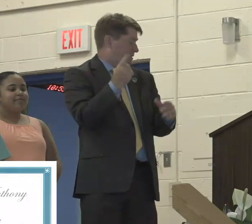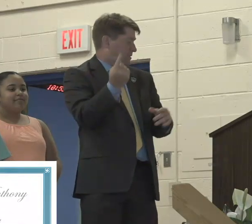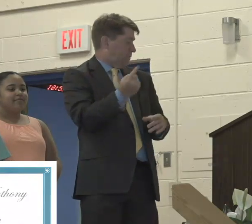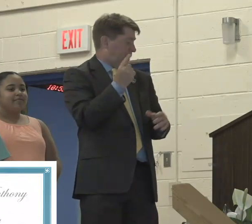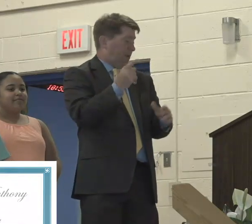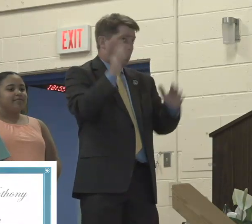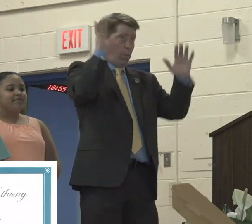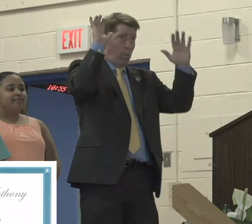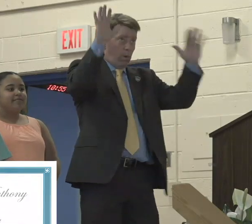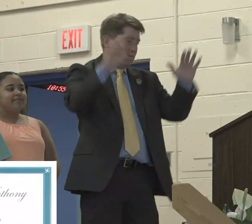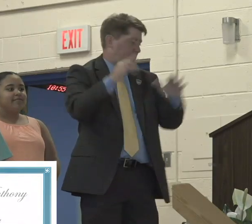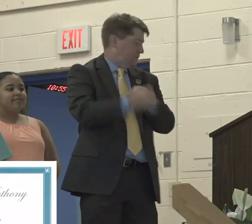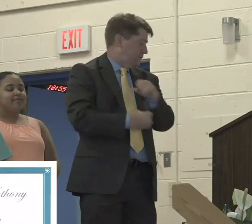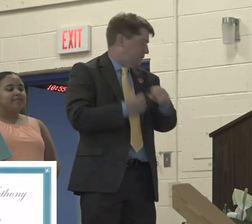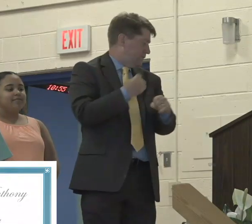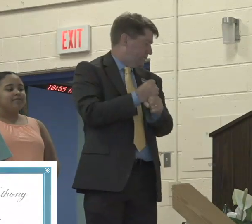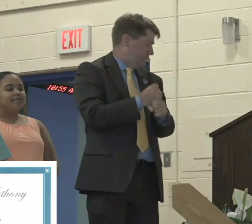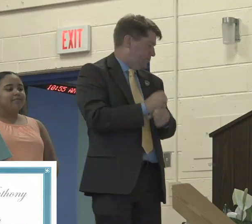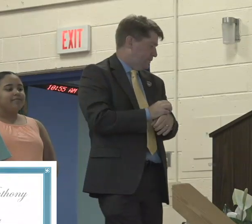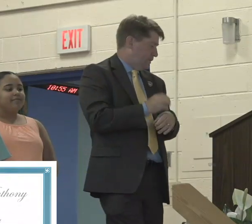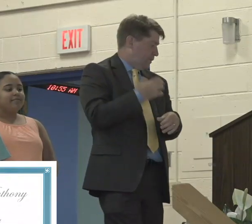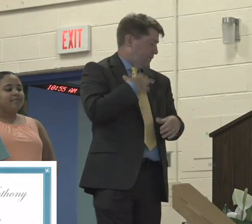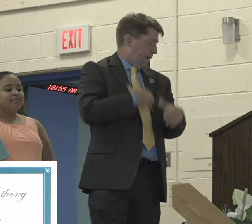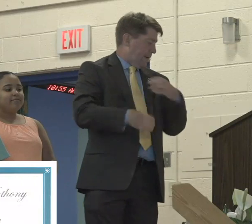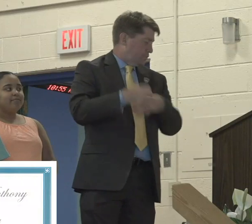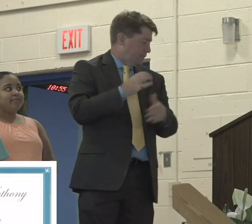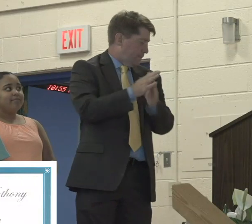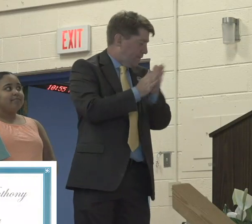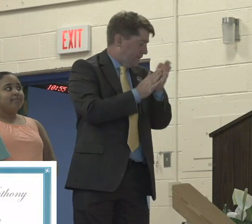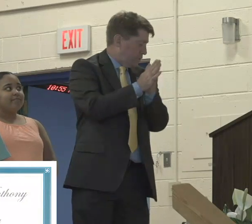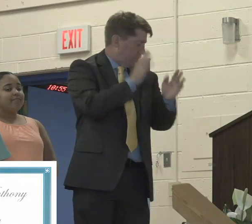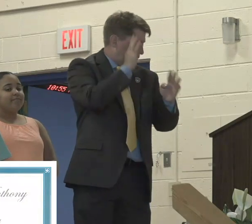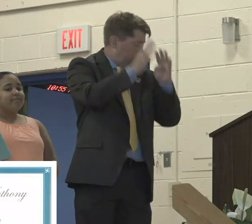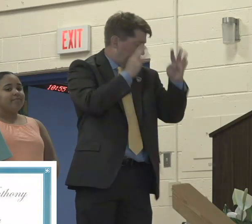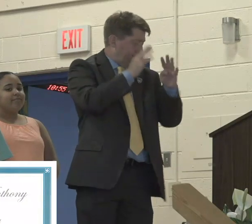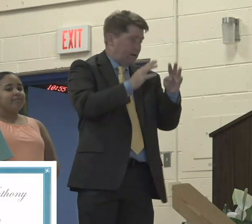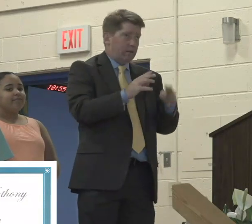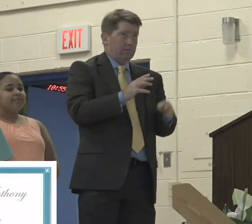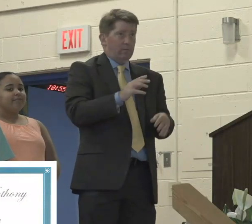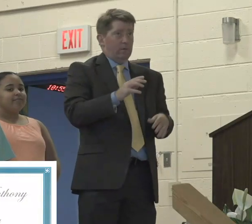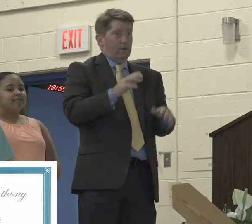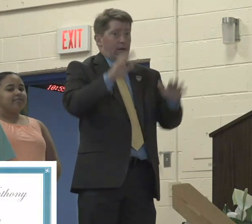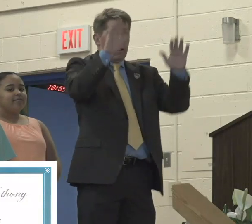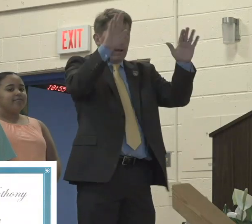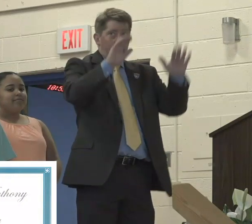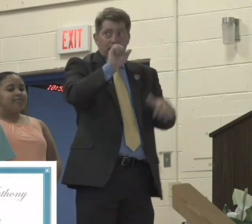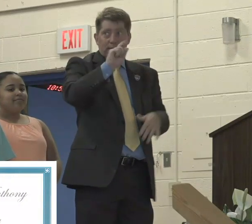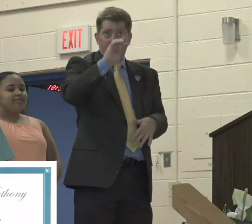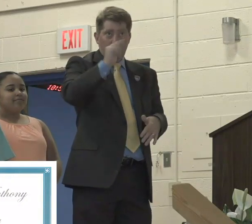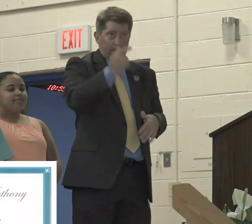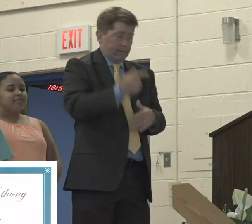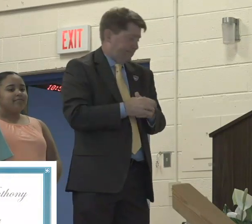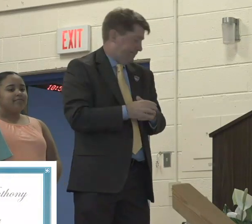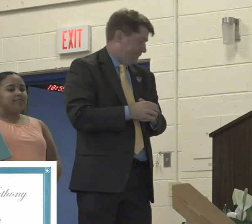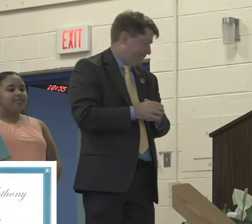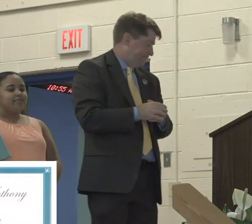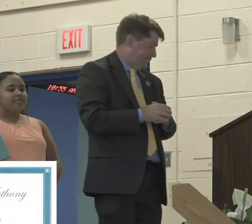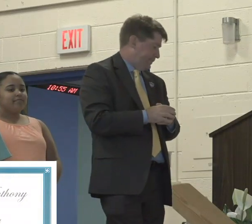year and has shown that this has been a wonderful year to them. They have been motivated